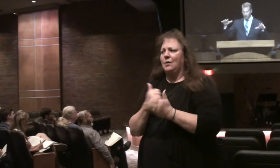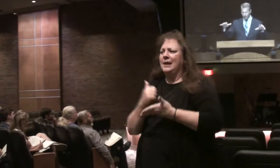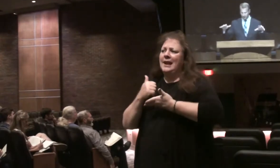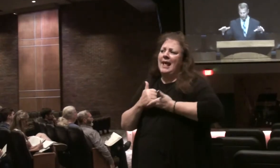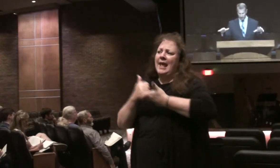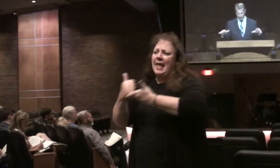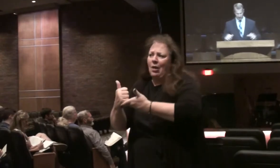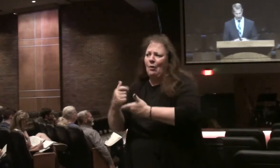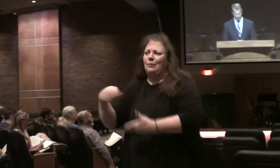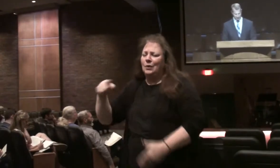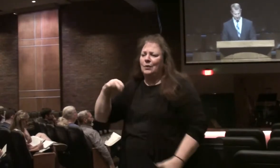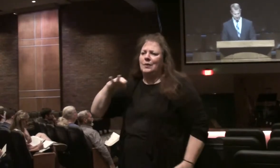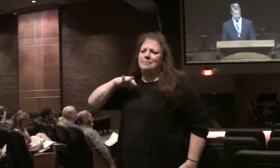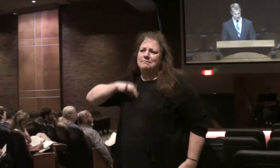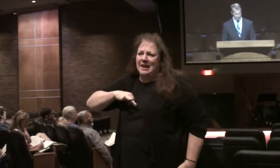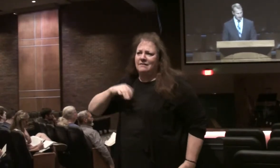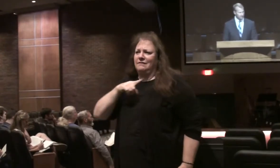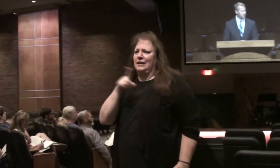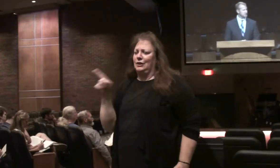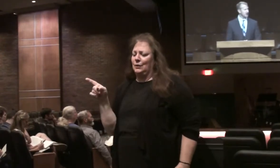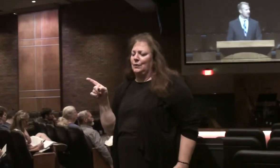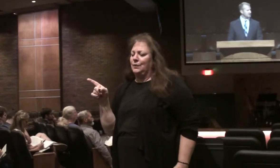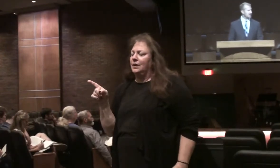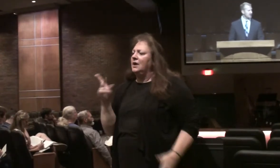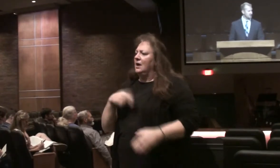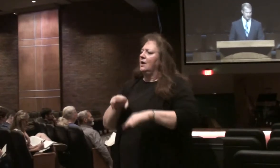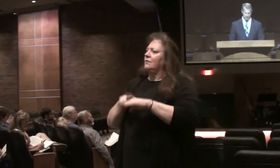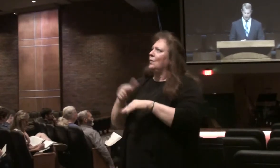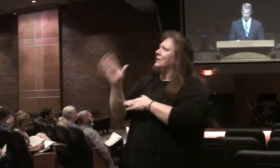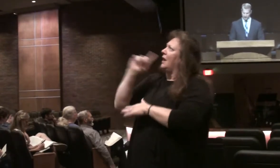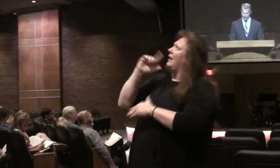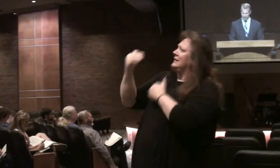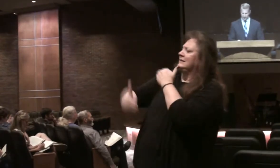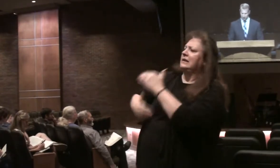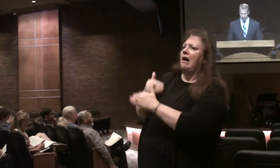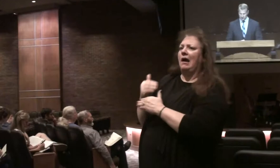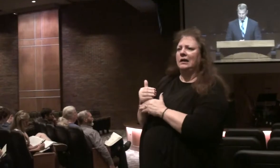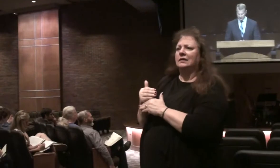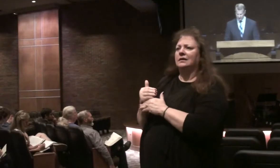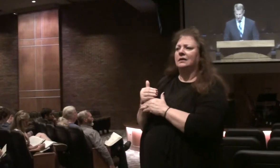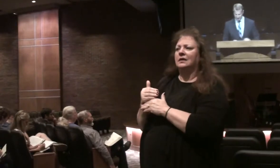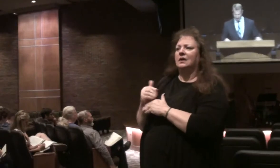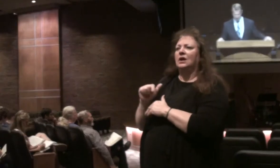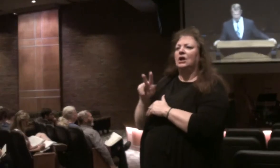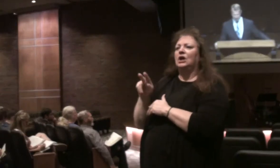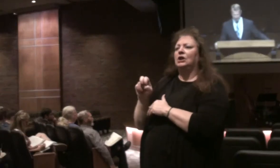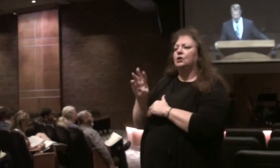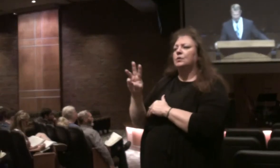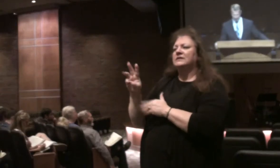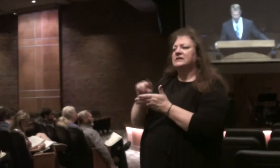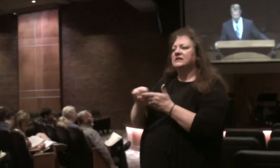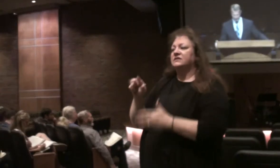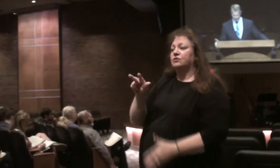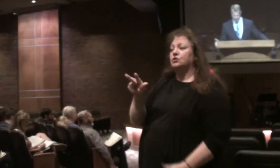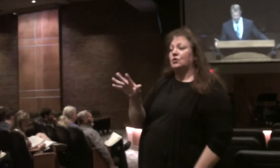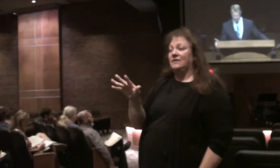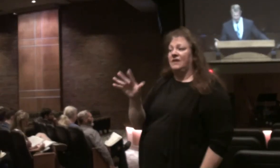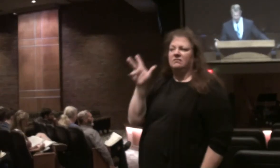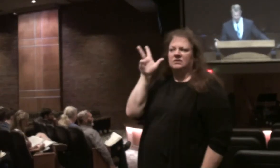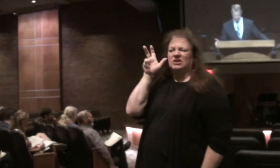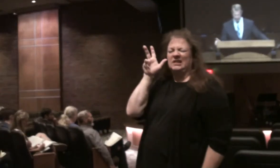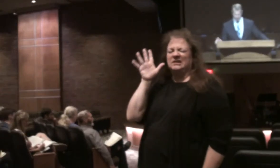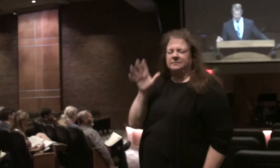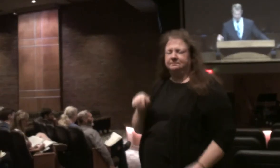useful, helpful to others? And of course, God is kind. Listen to Luke chapter 6, verse 35 and following. Just listen.